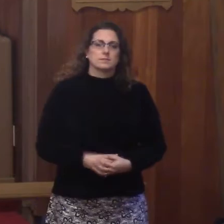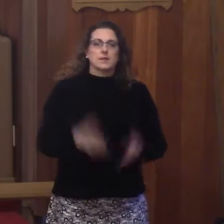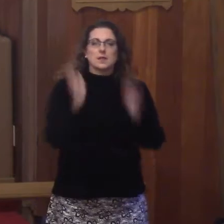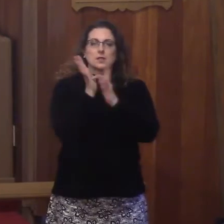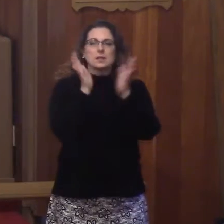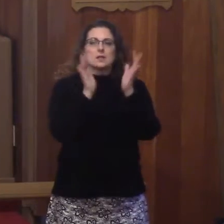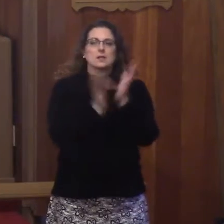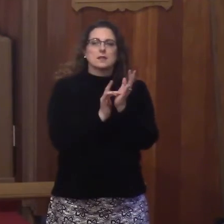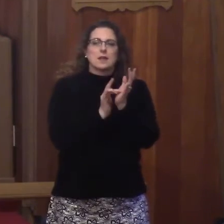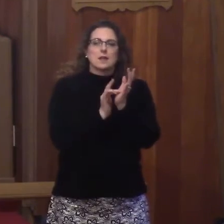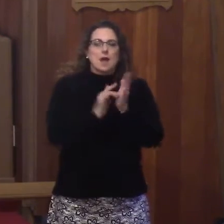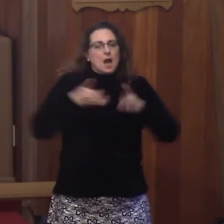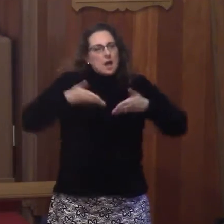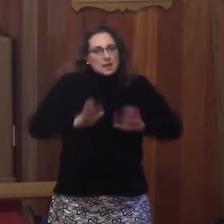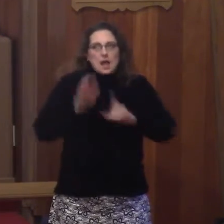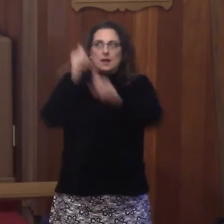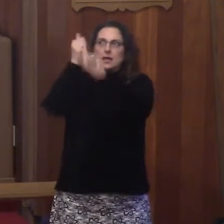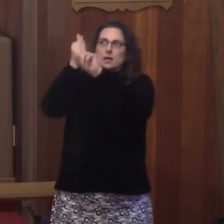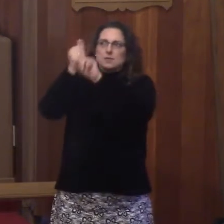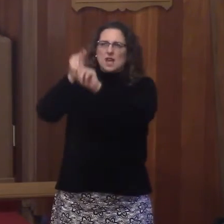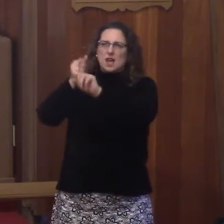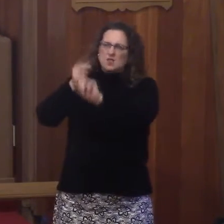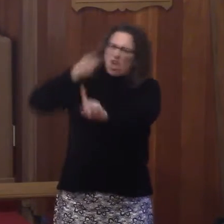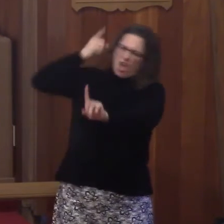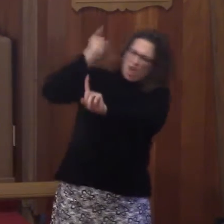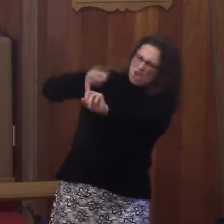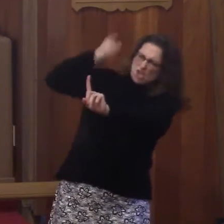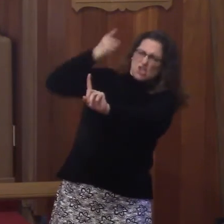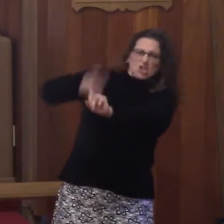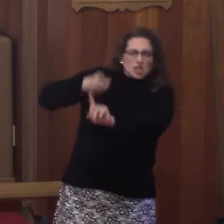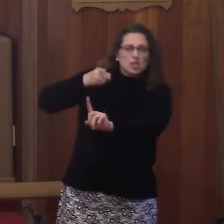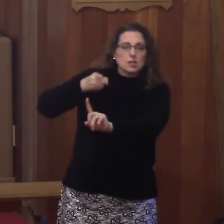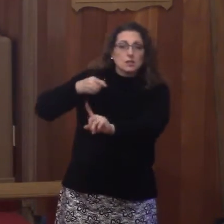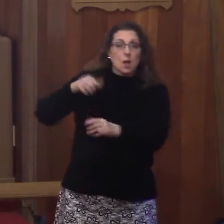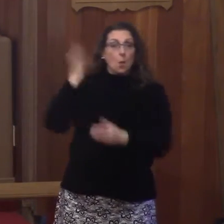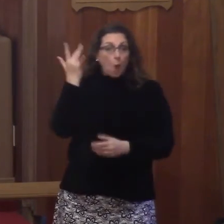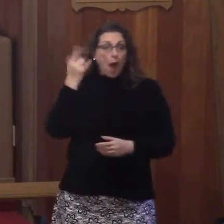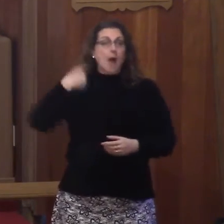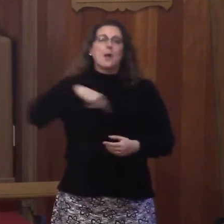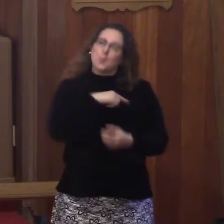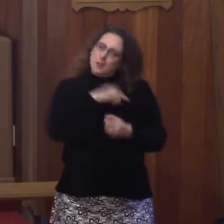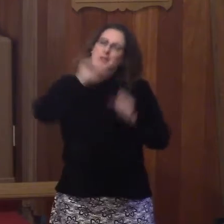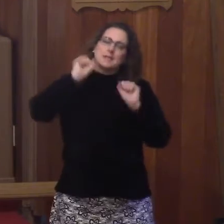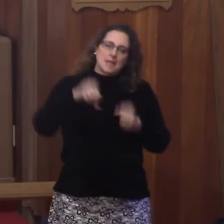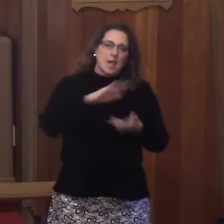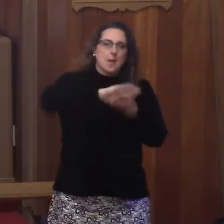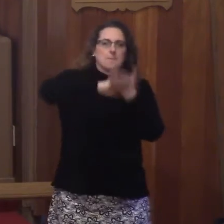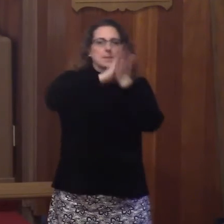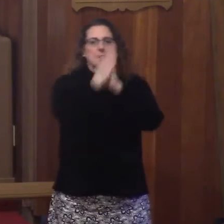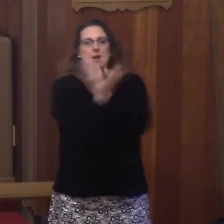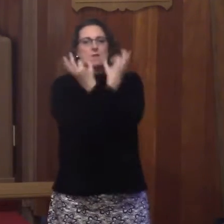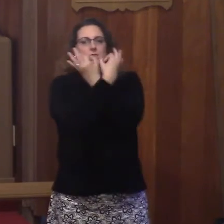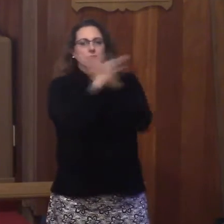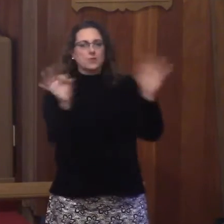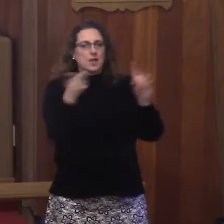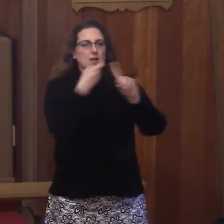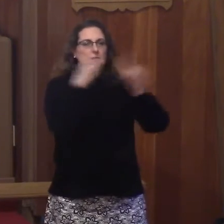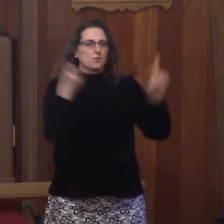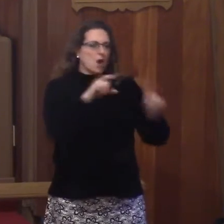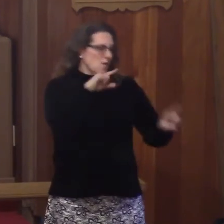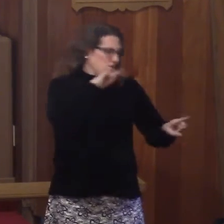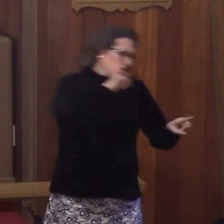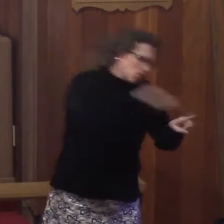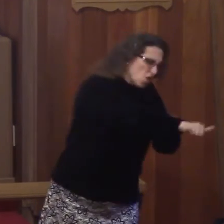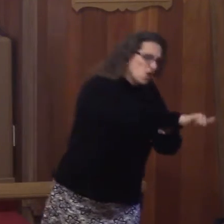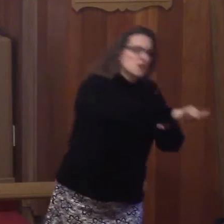Jesus let himself be accused so that we can be set free from the curse and condemning work of the